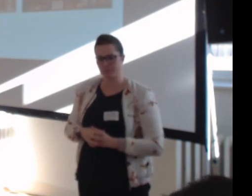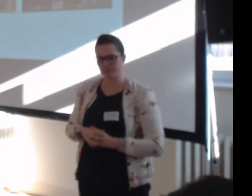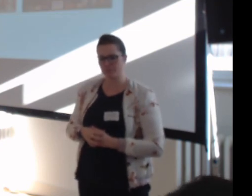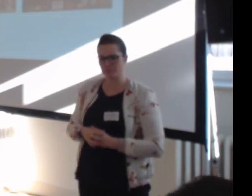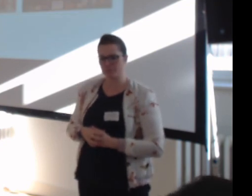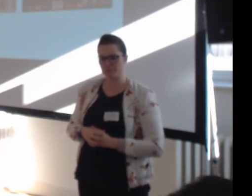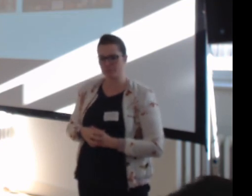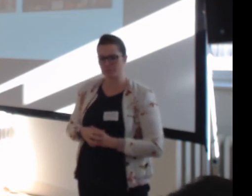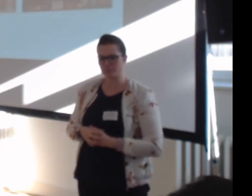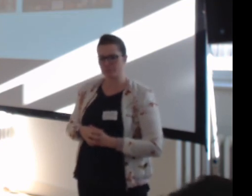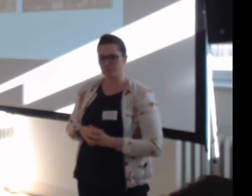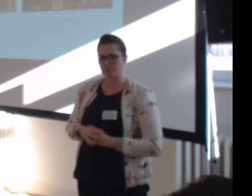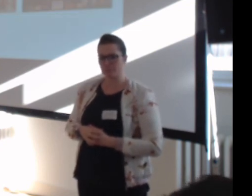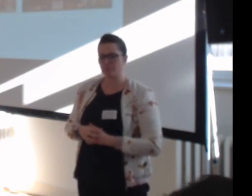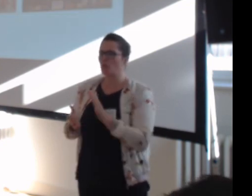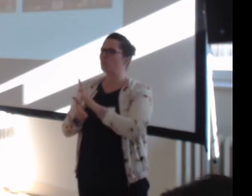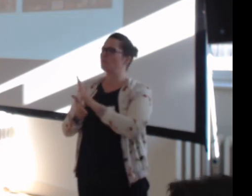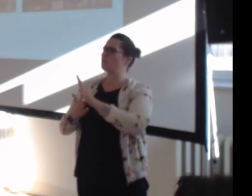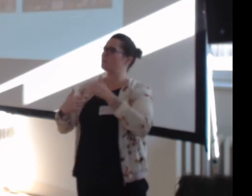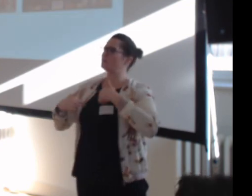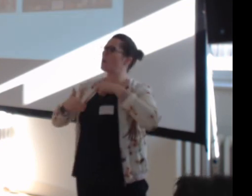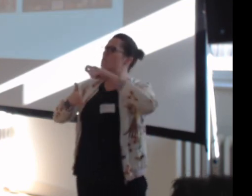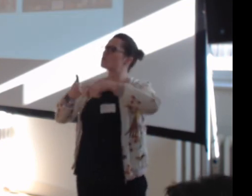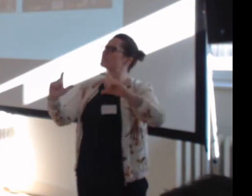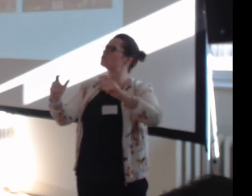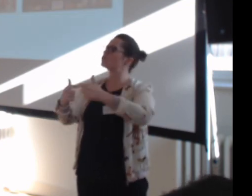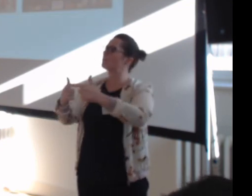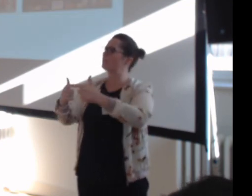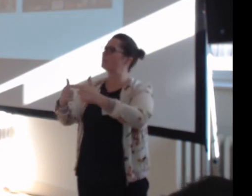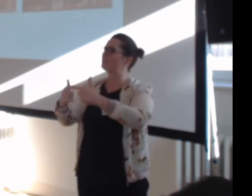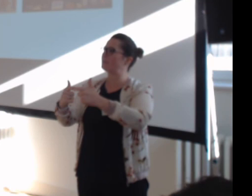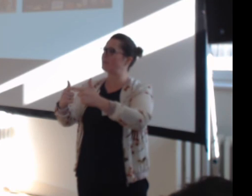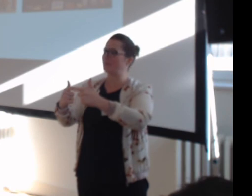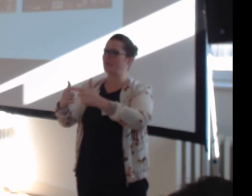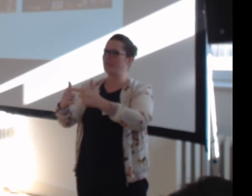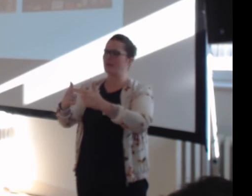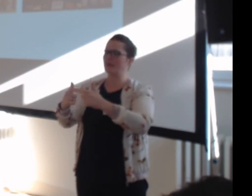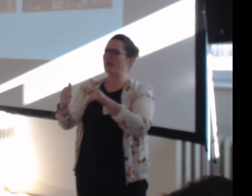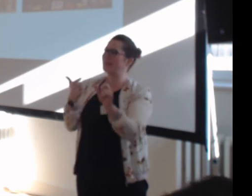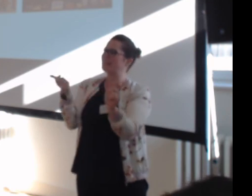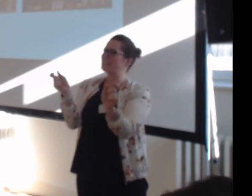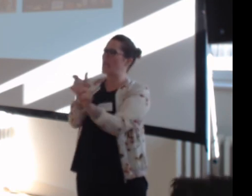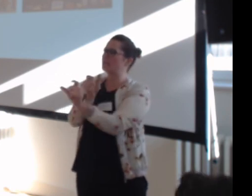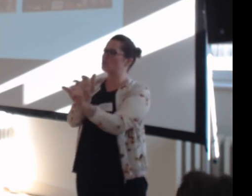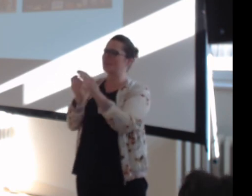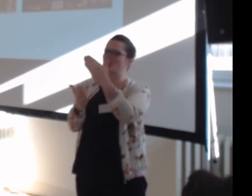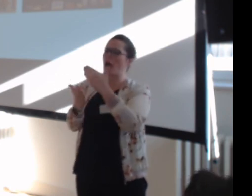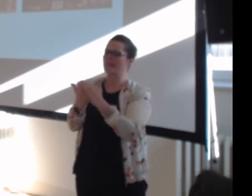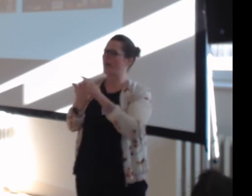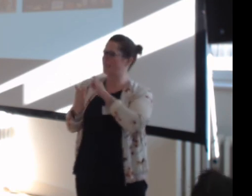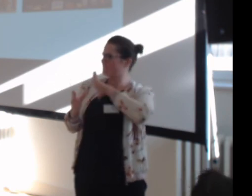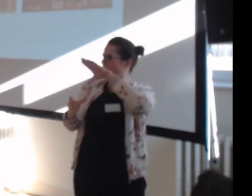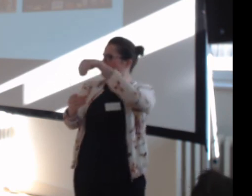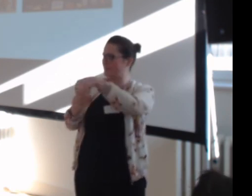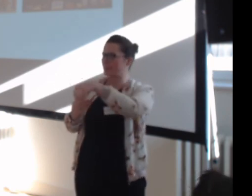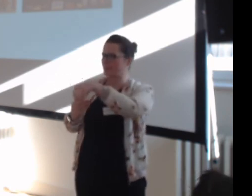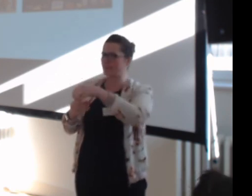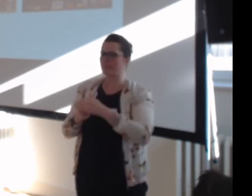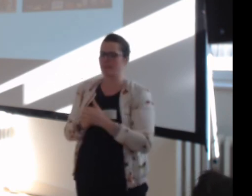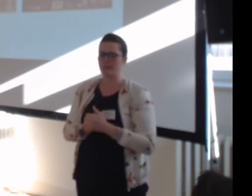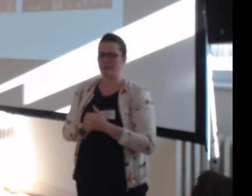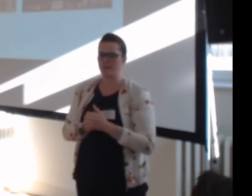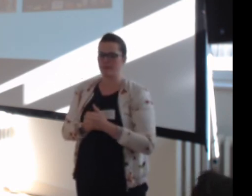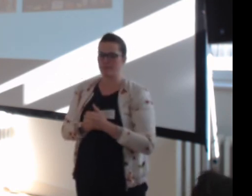For instance, I was part of the project group who made the dyslexia guidelines in the IFLA context, and we couldn't